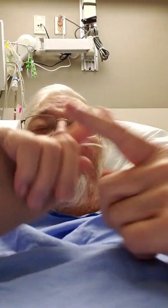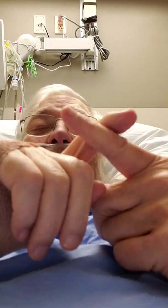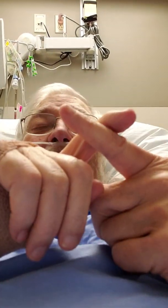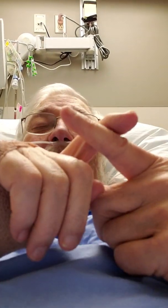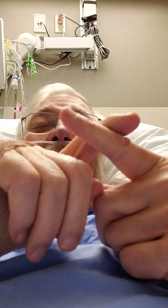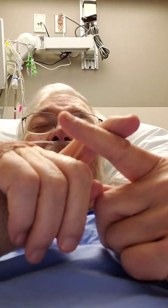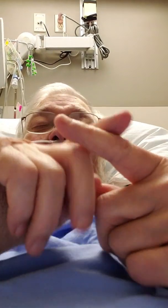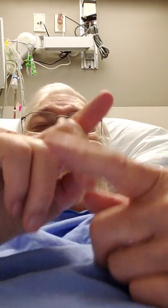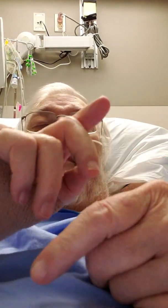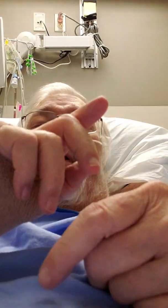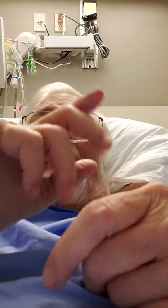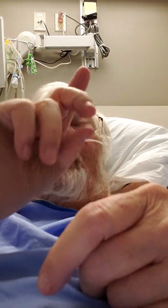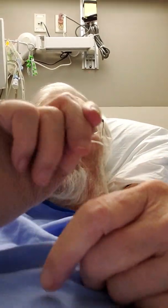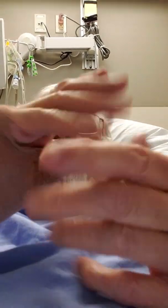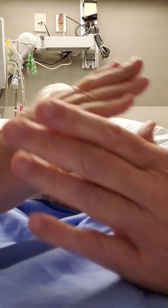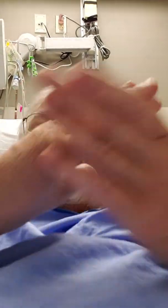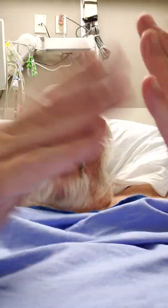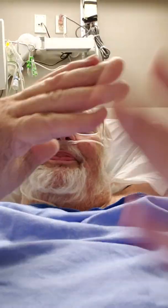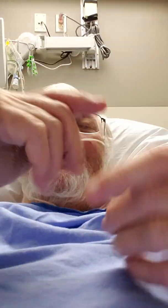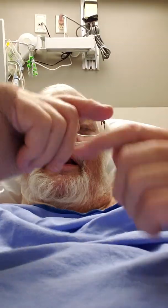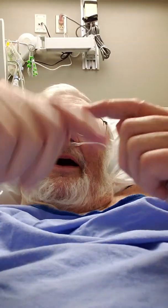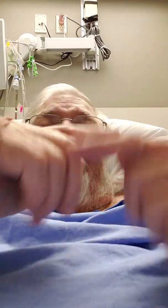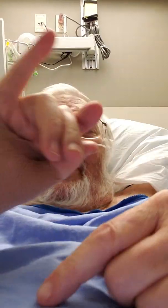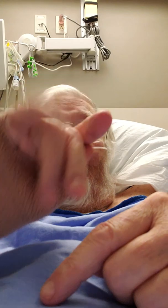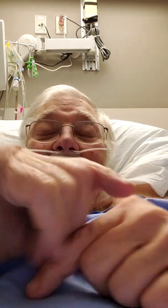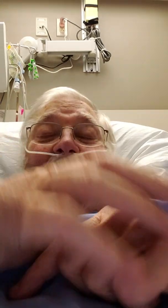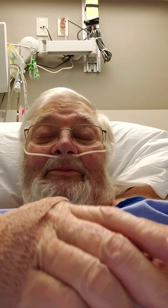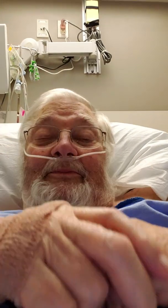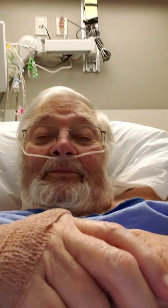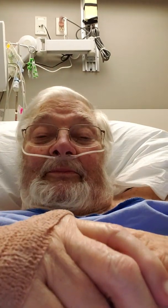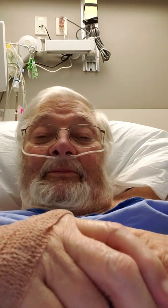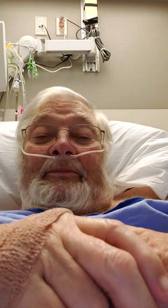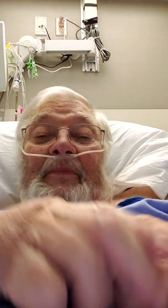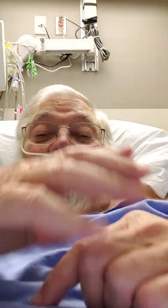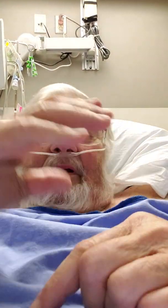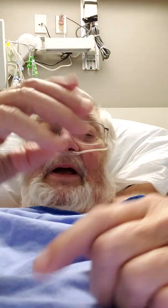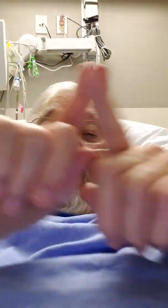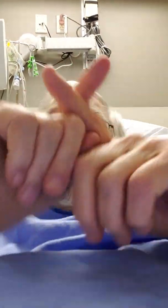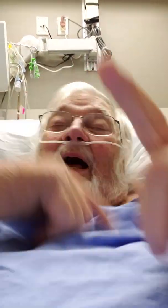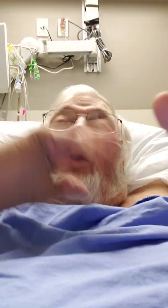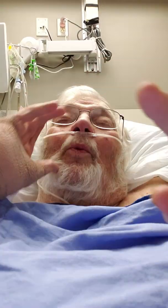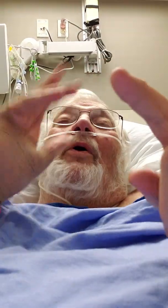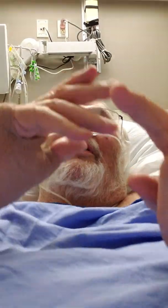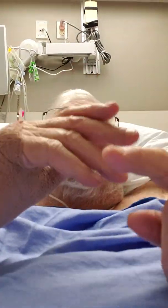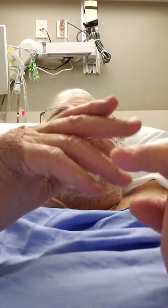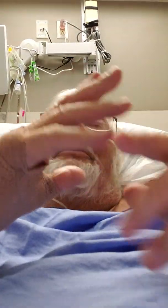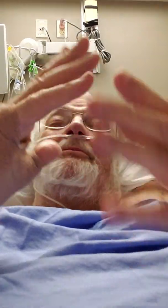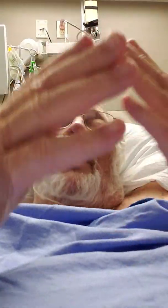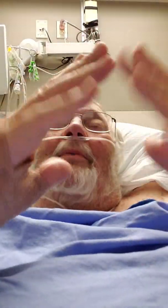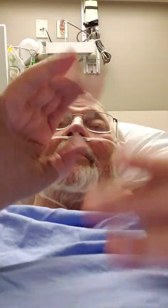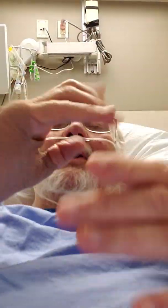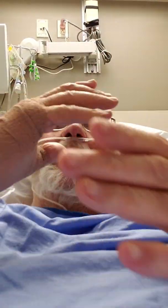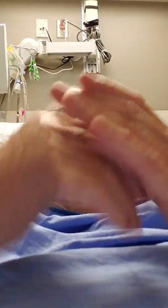to do something about it. And I will probably be